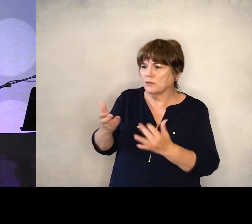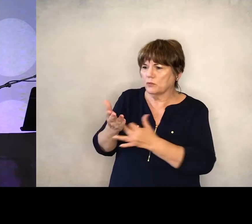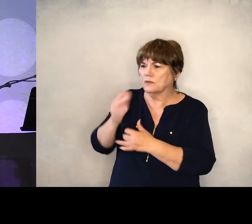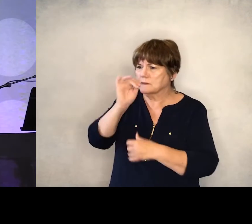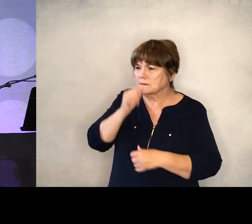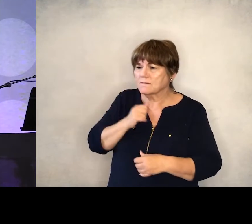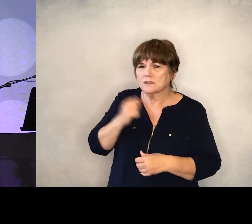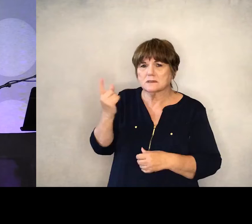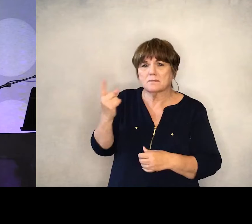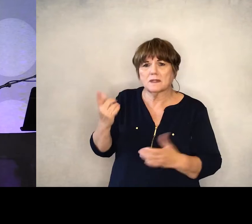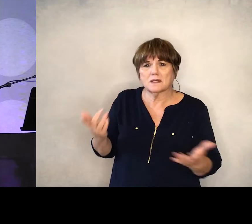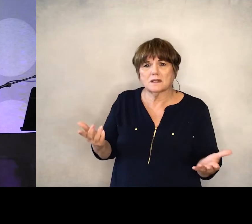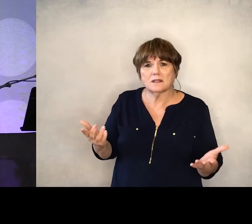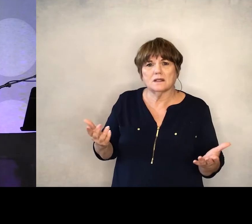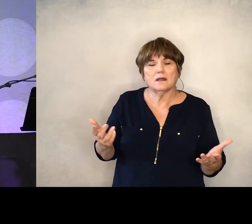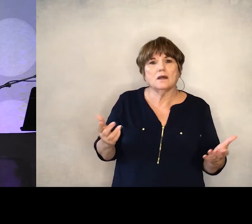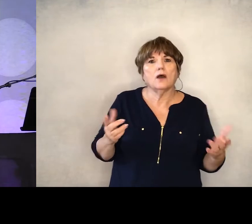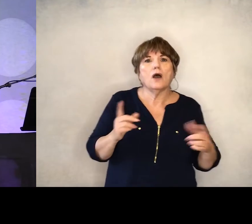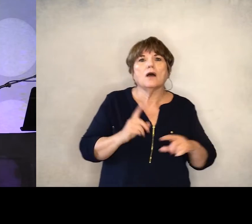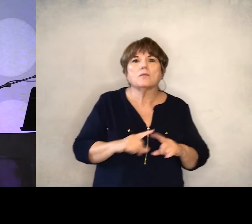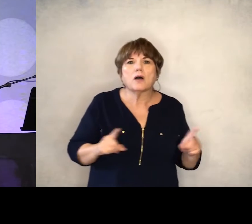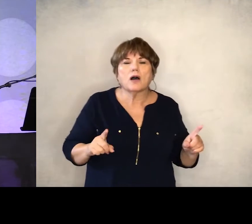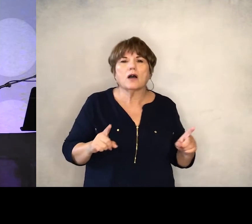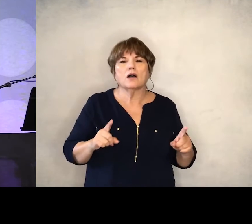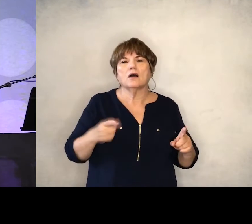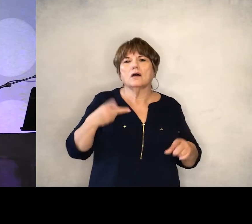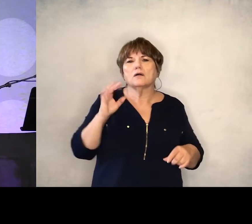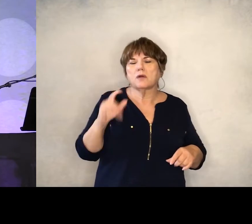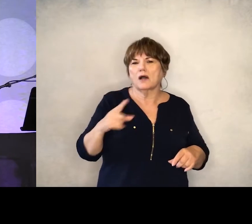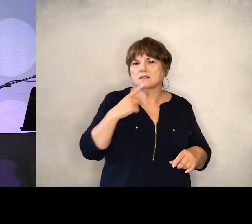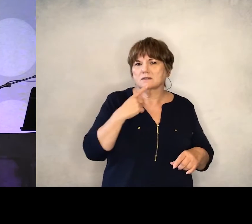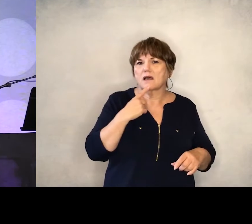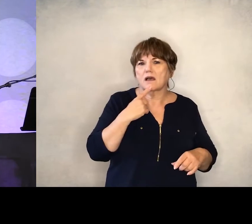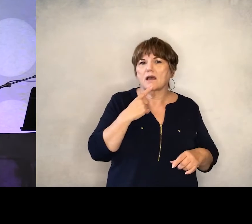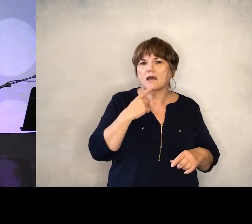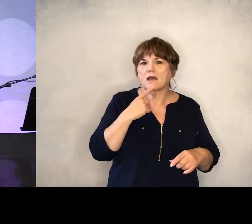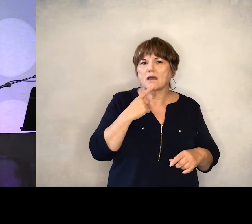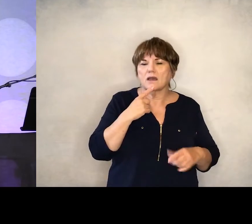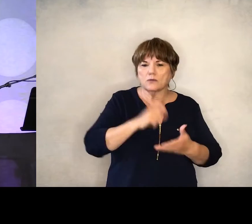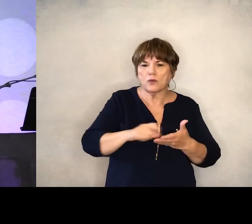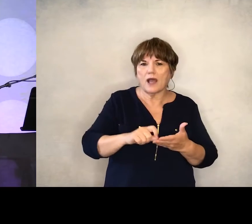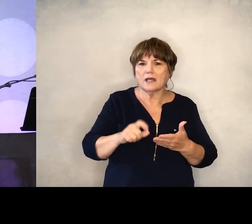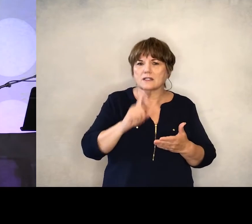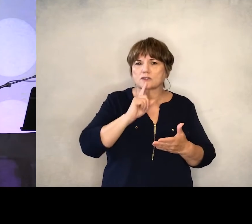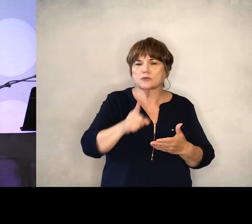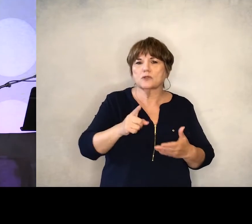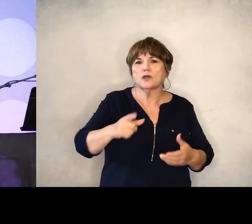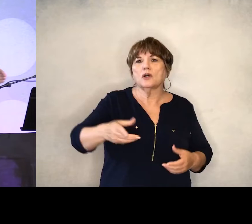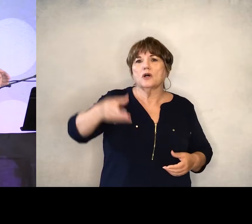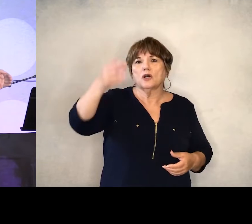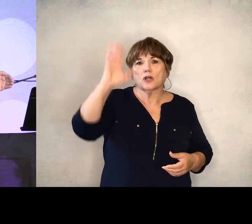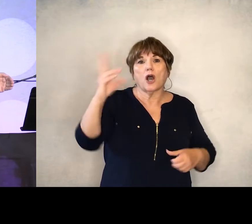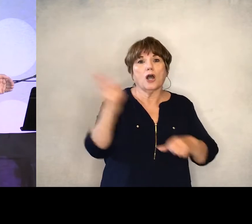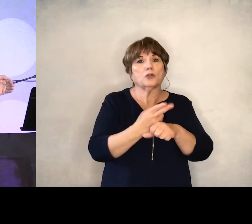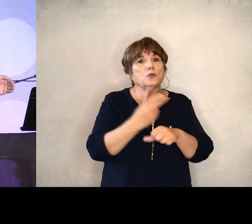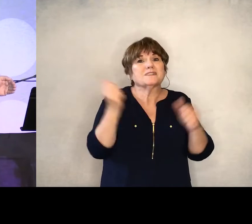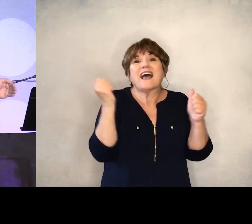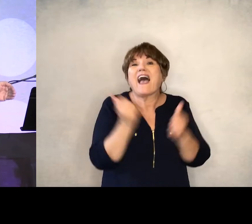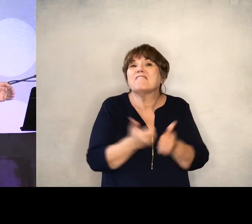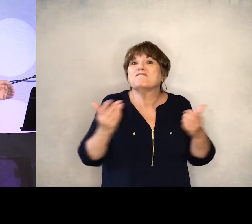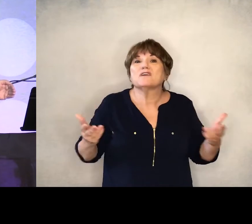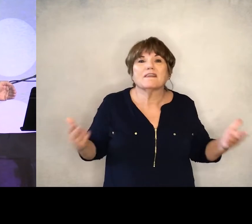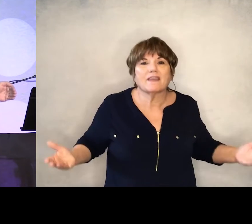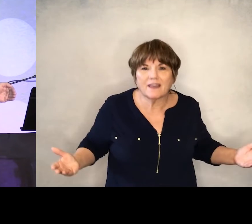But we can also know that what Paul is saying is true. God uses all things,